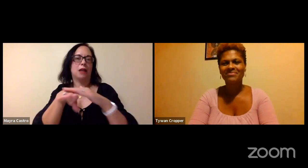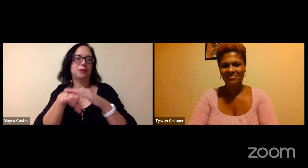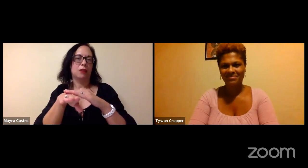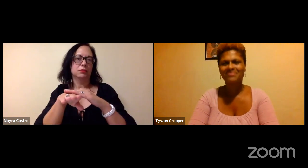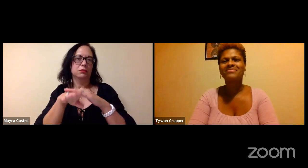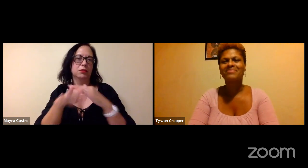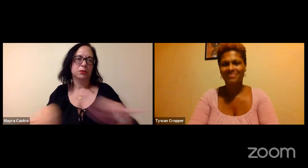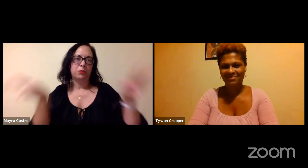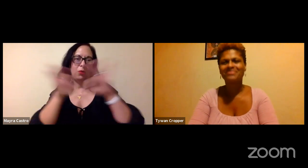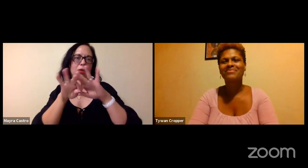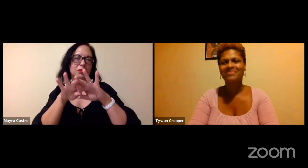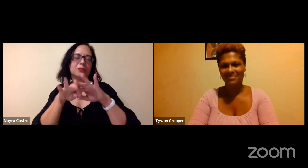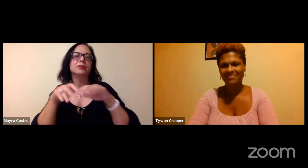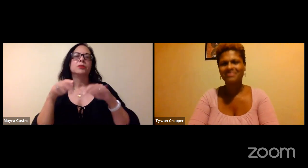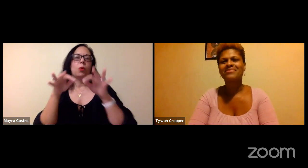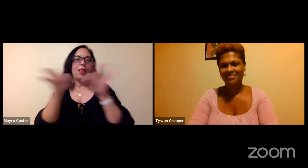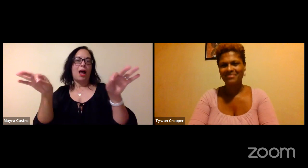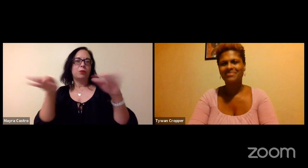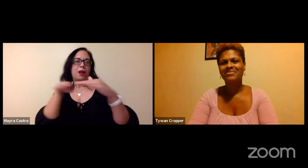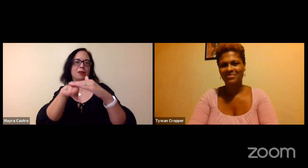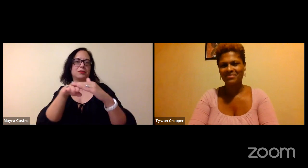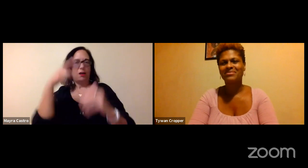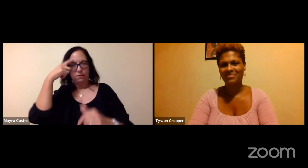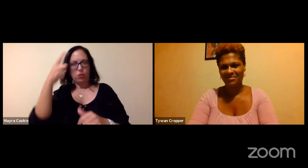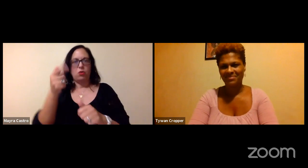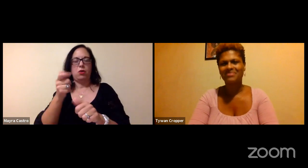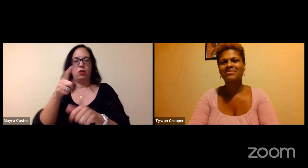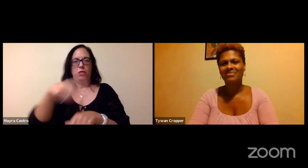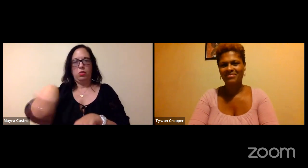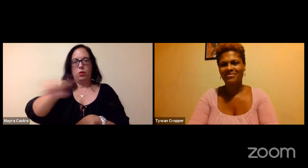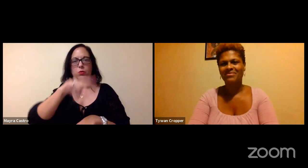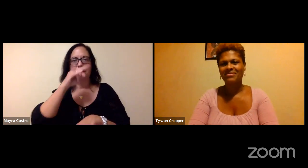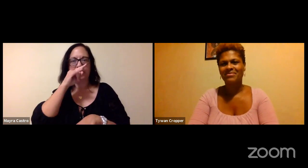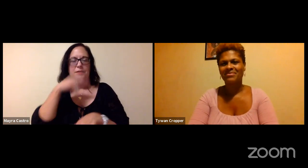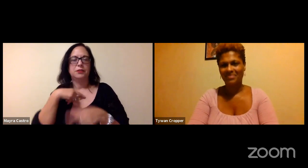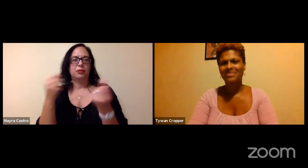because language access is so critical